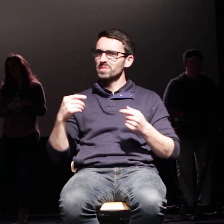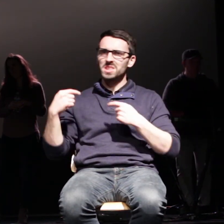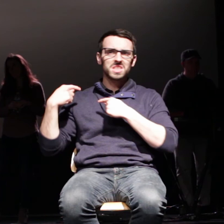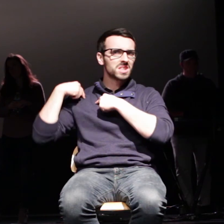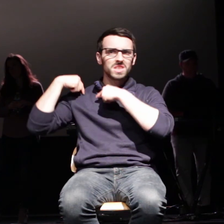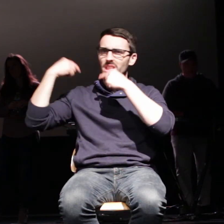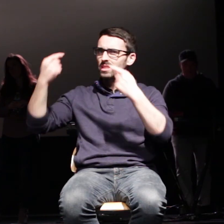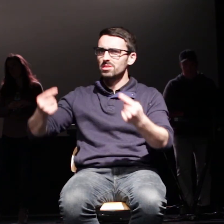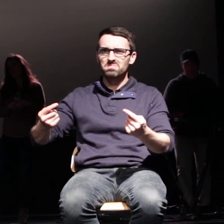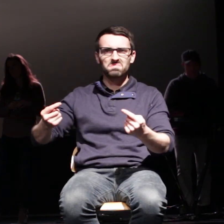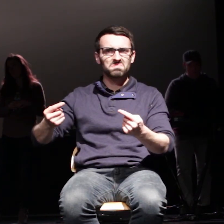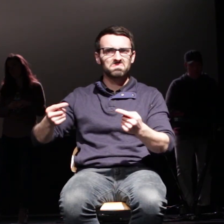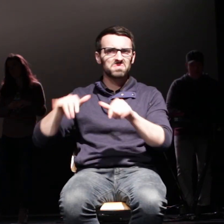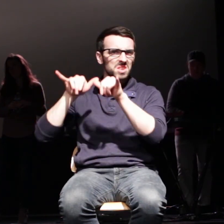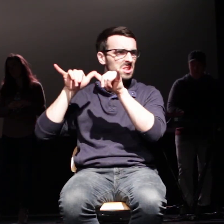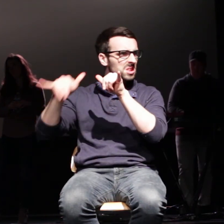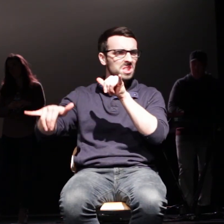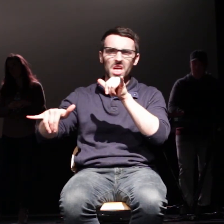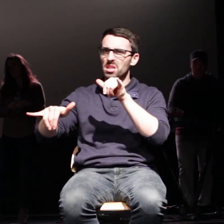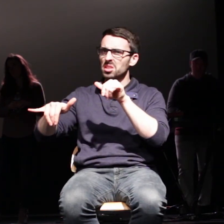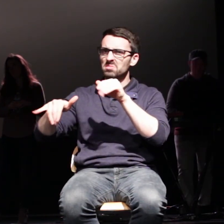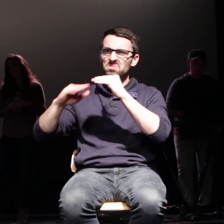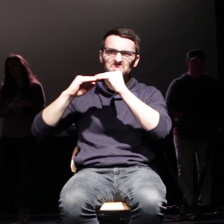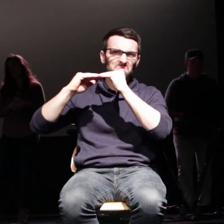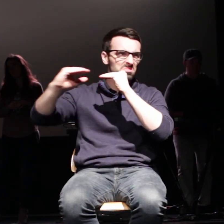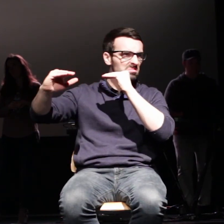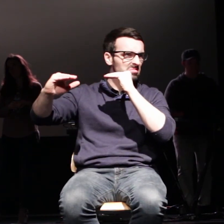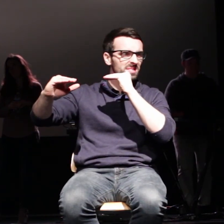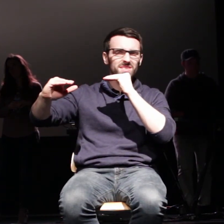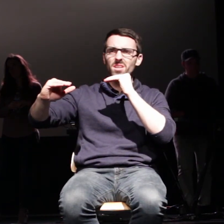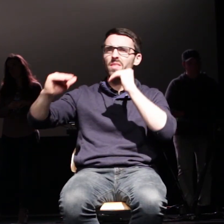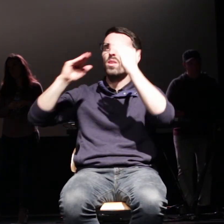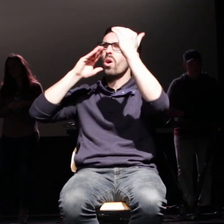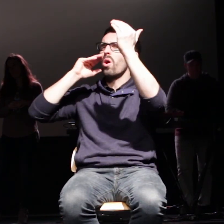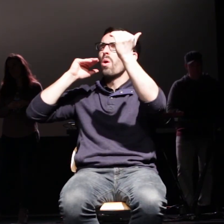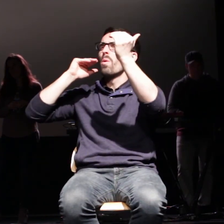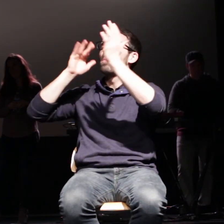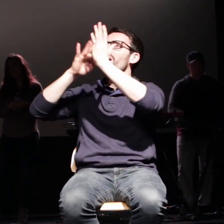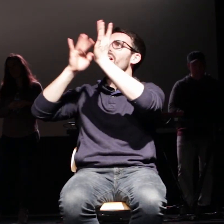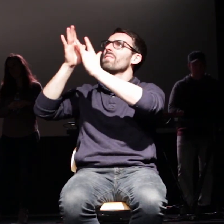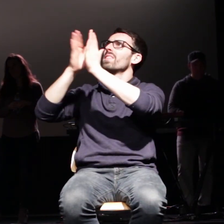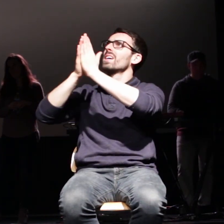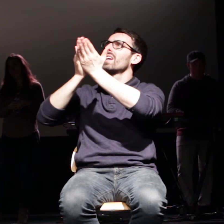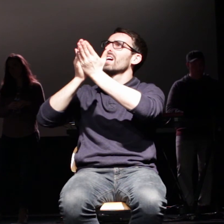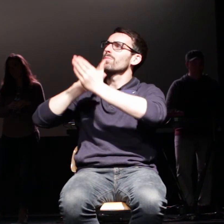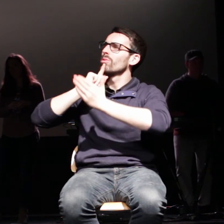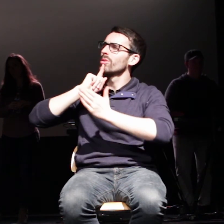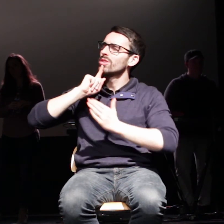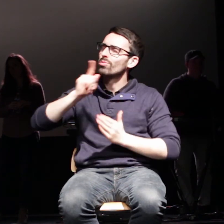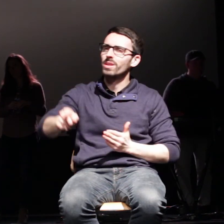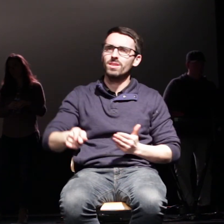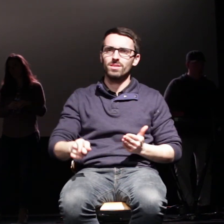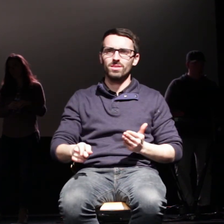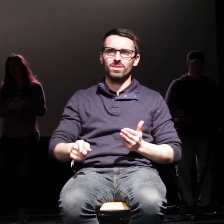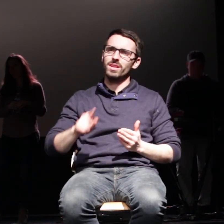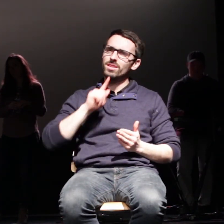that moment was that the hope of the gospel is real. It's